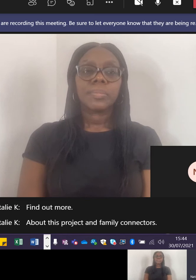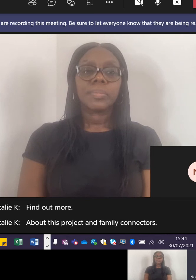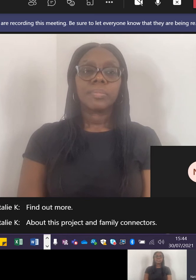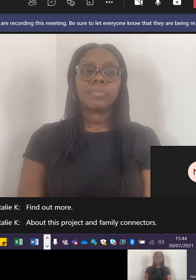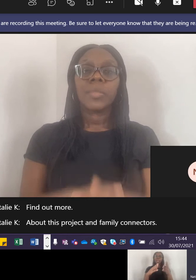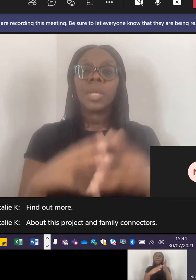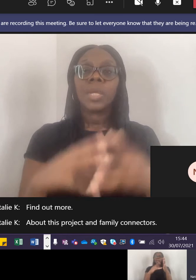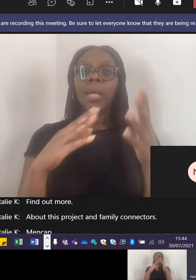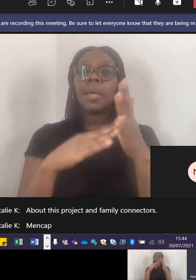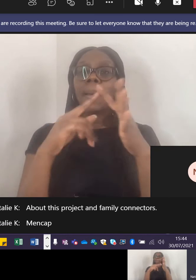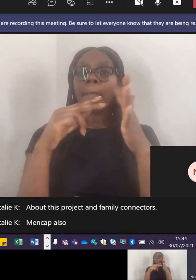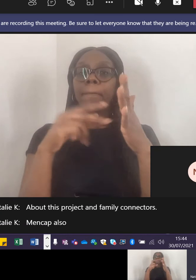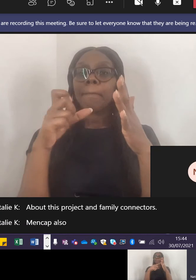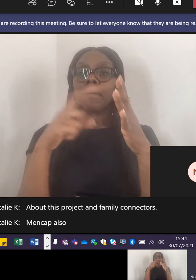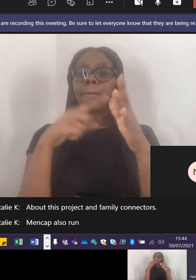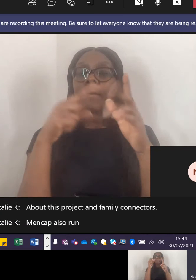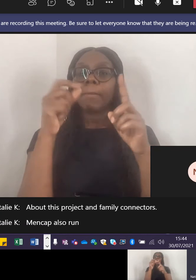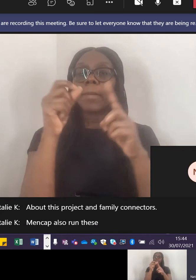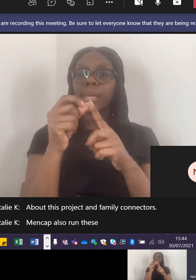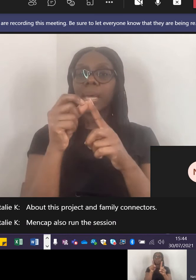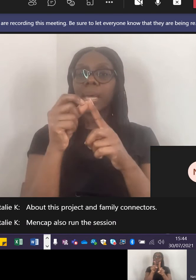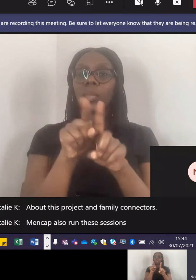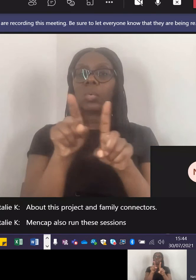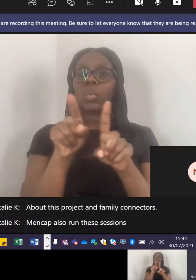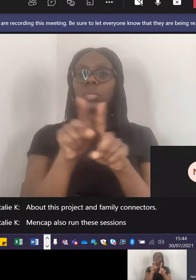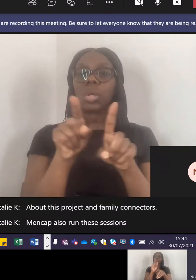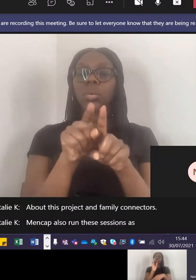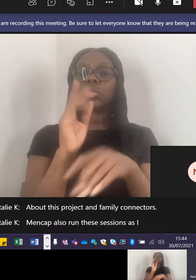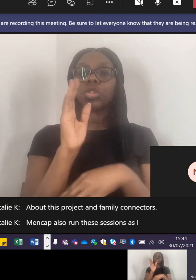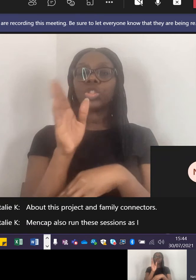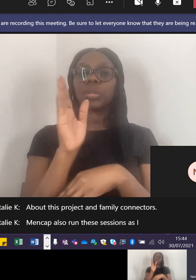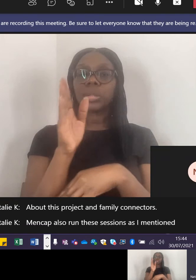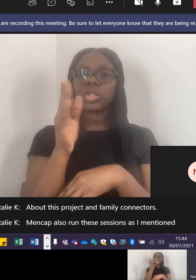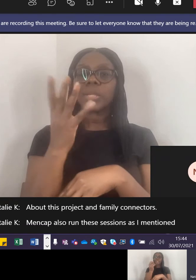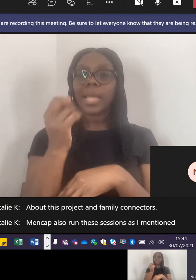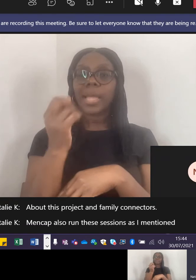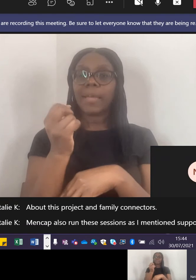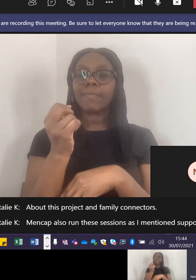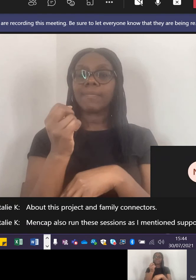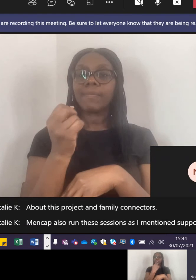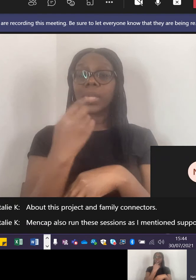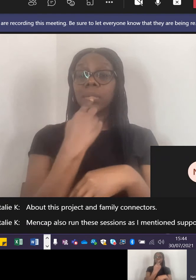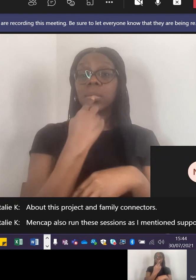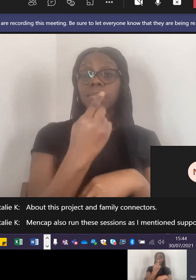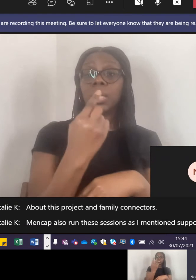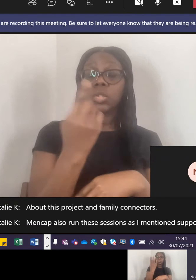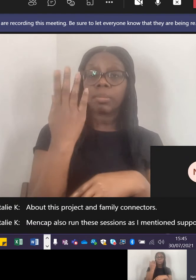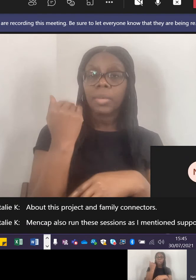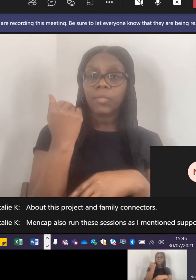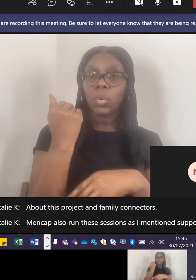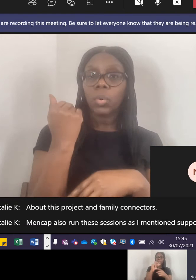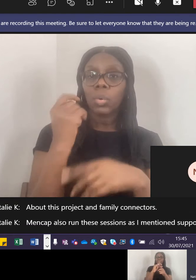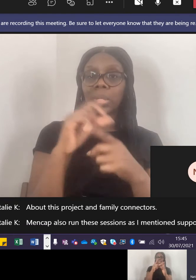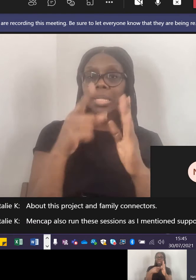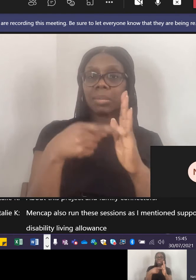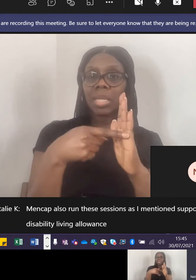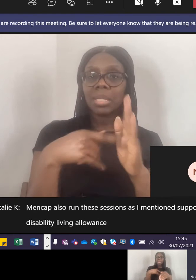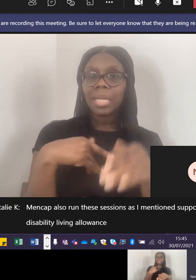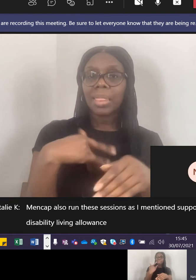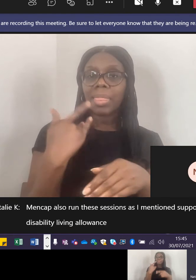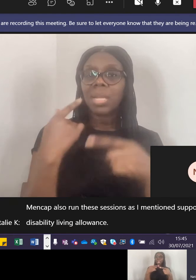Mencap also run these sessions, as I mentioned, support with Disability Living